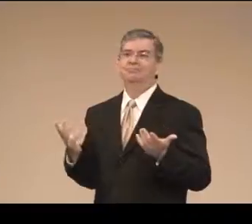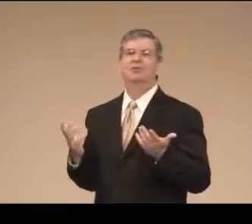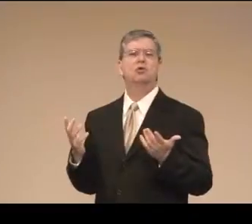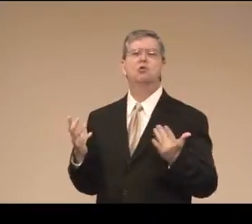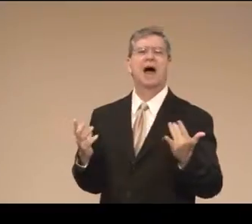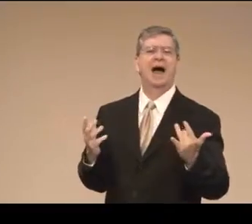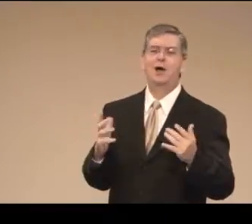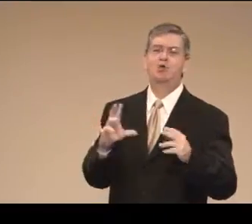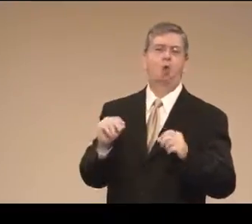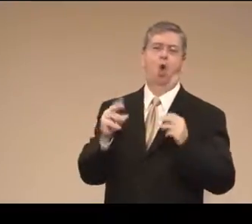the government would take it from you.